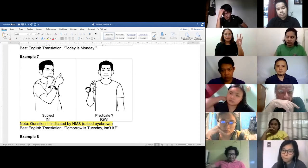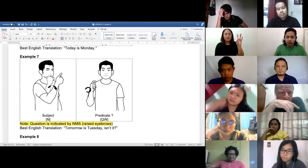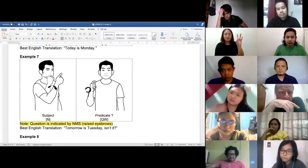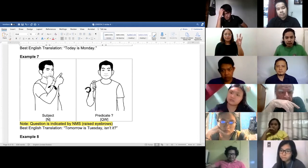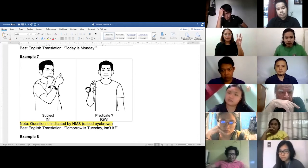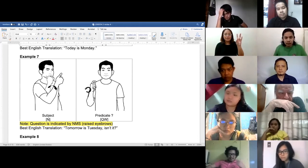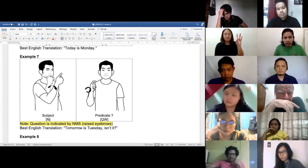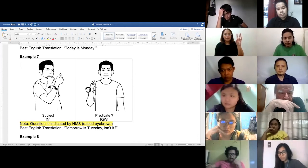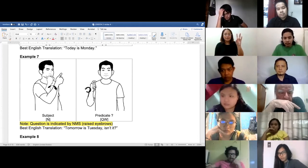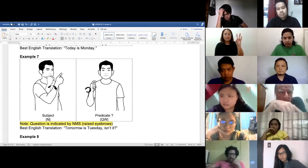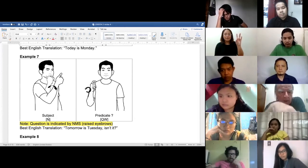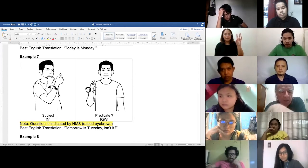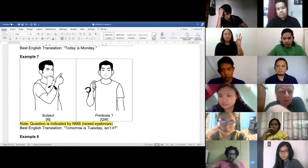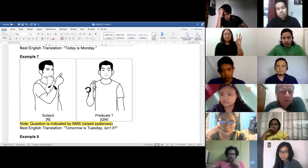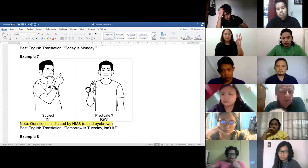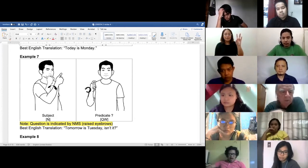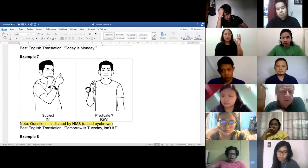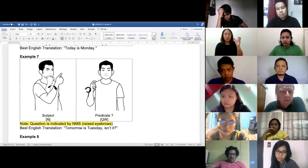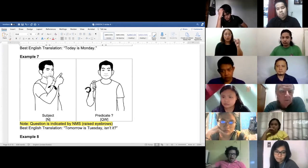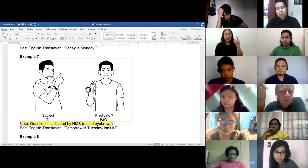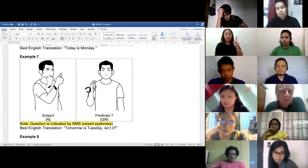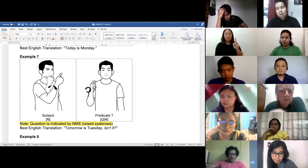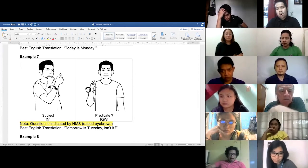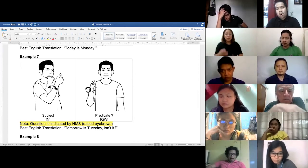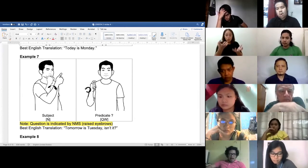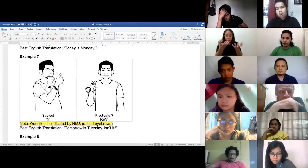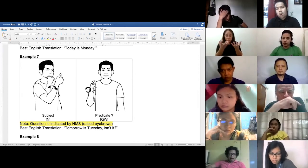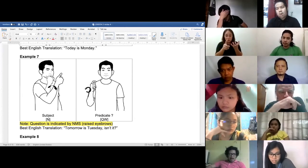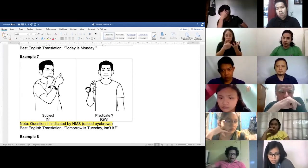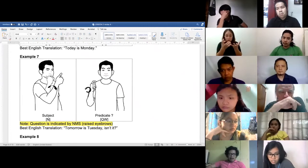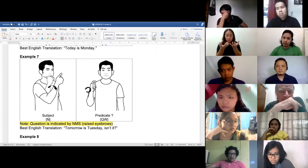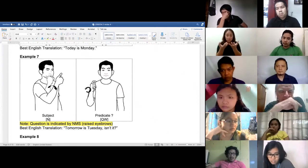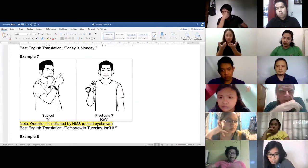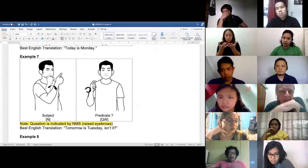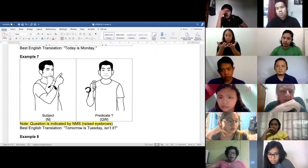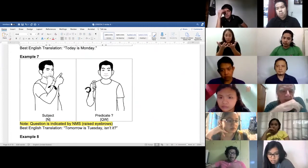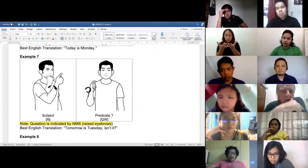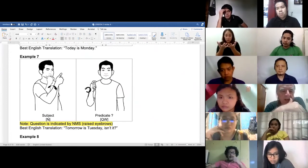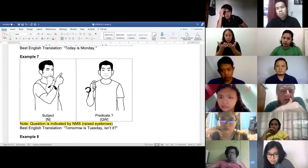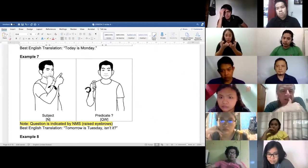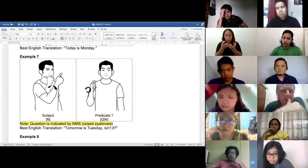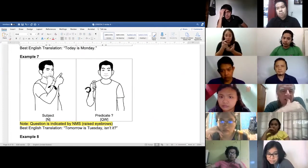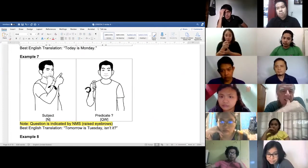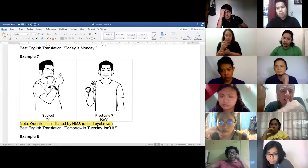Okay, so you want to take out the yellow highlight?